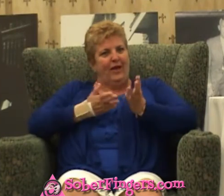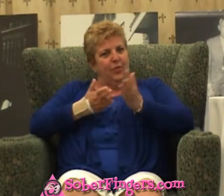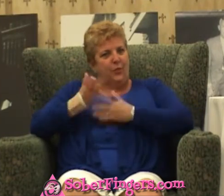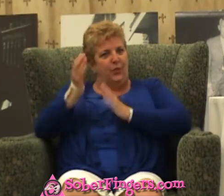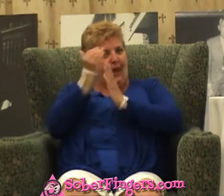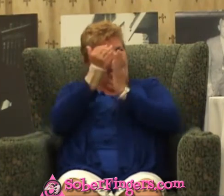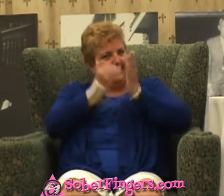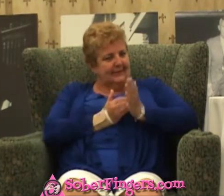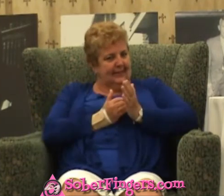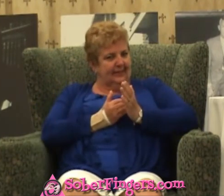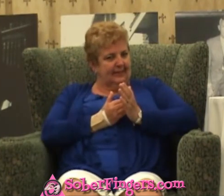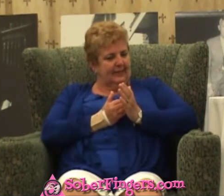and finally, you know, he's